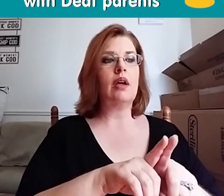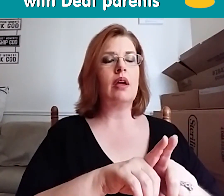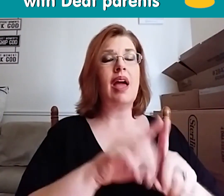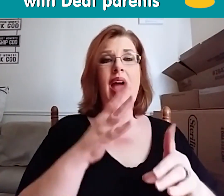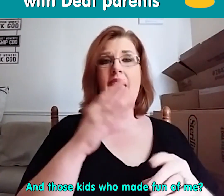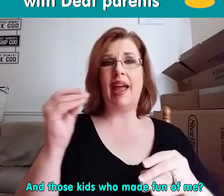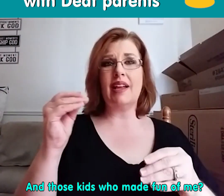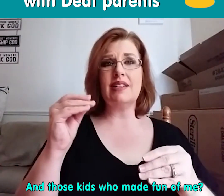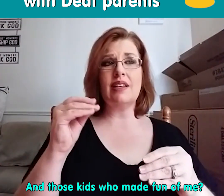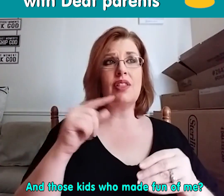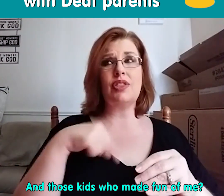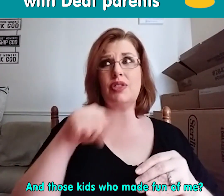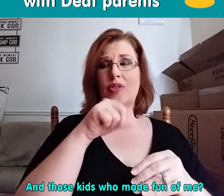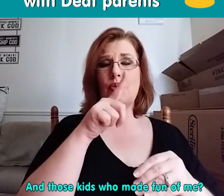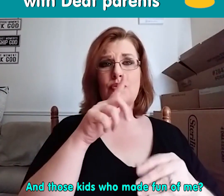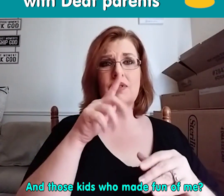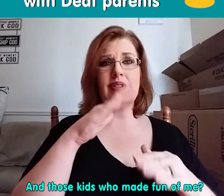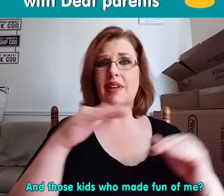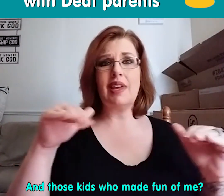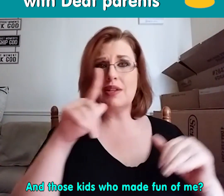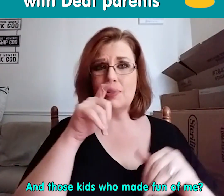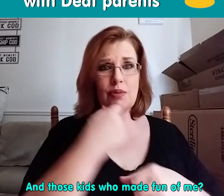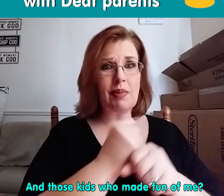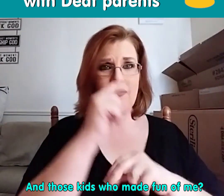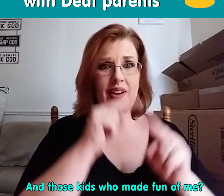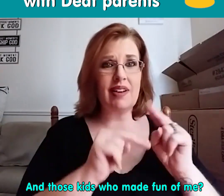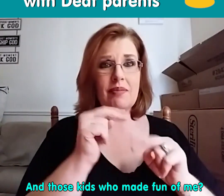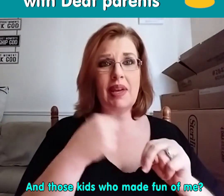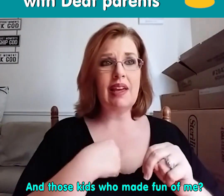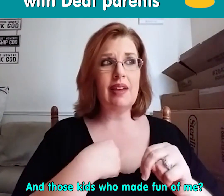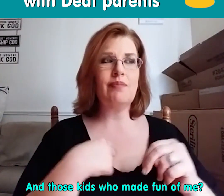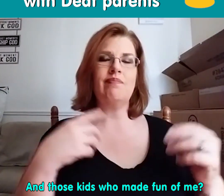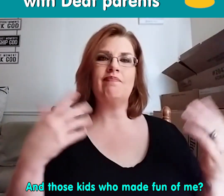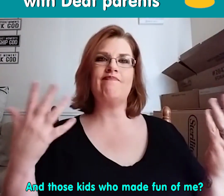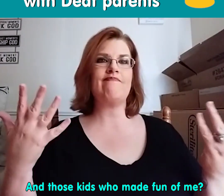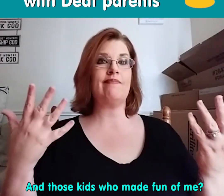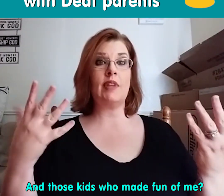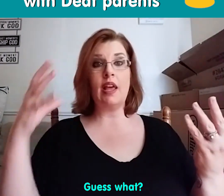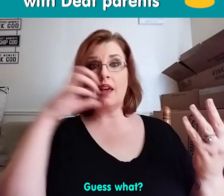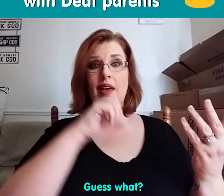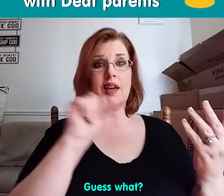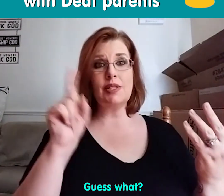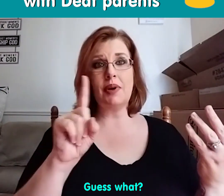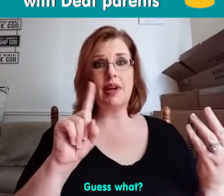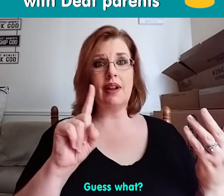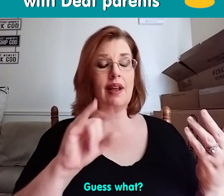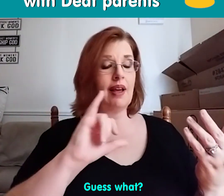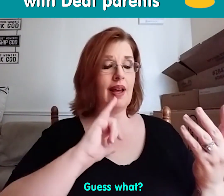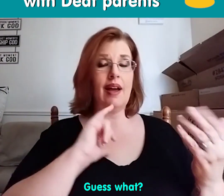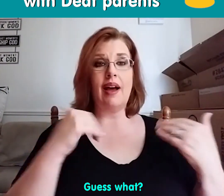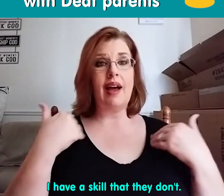I'm older, I don't hate being a CODA. I don't